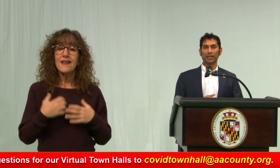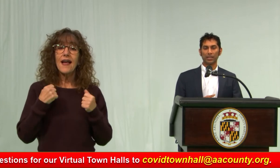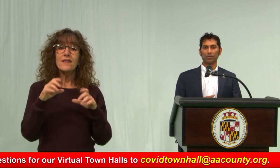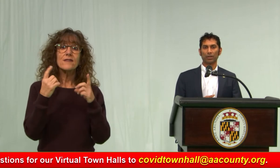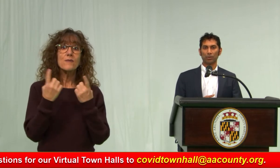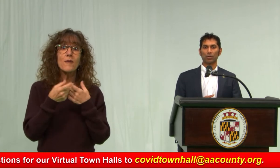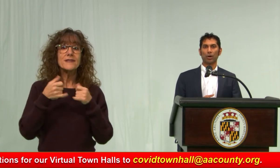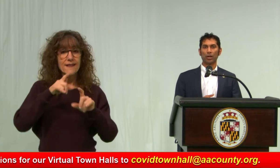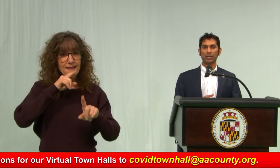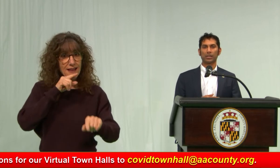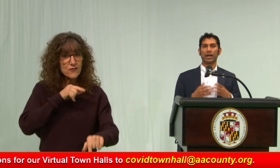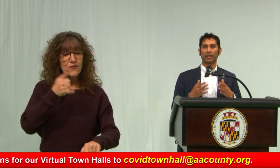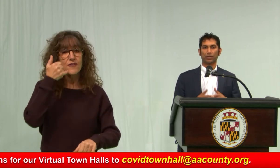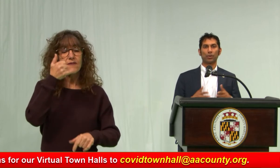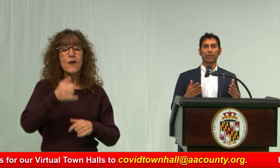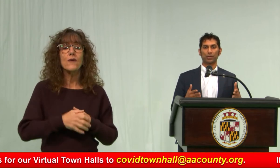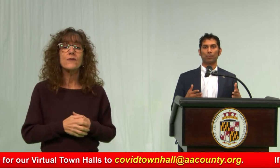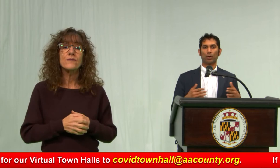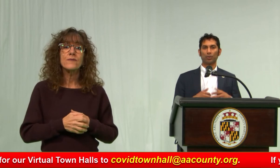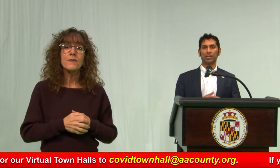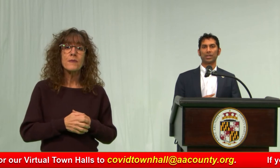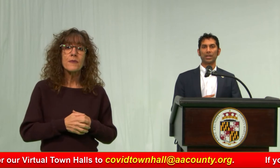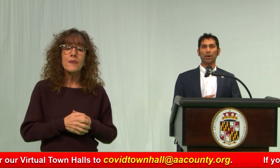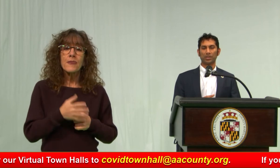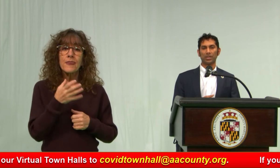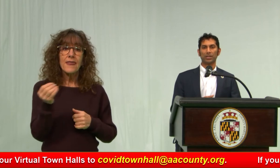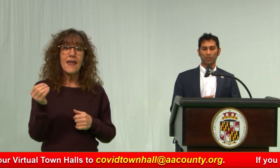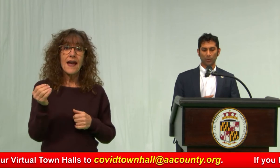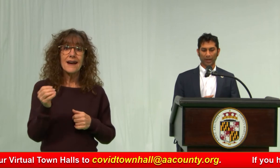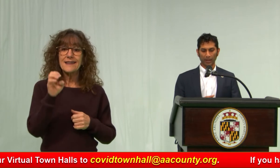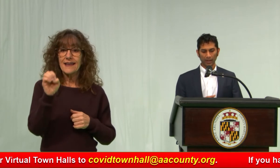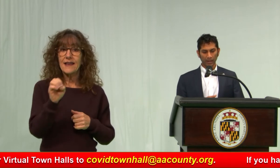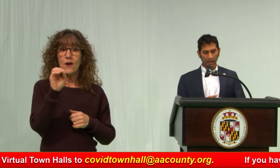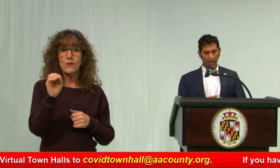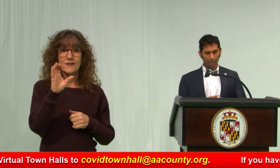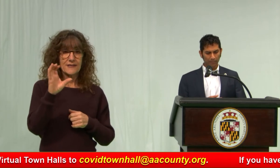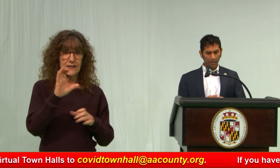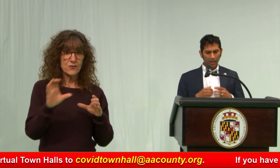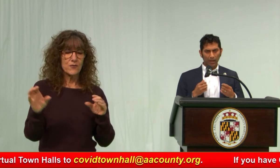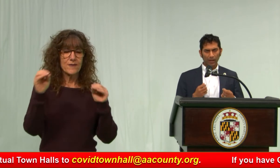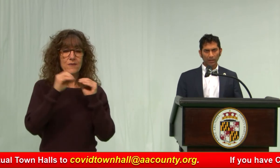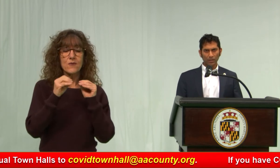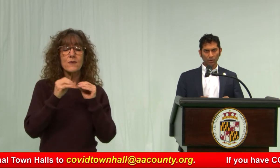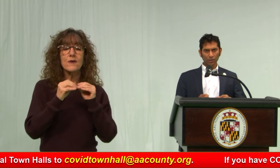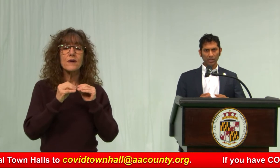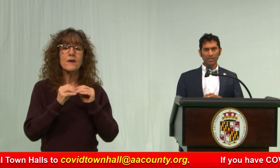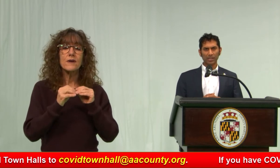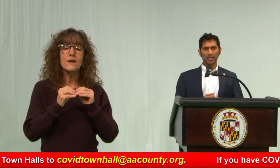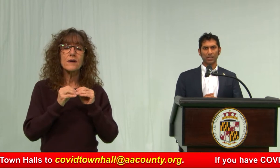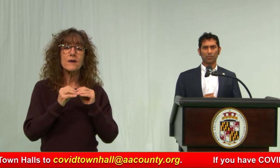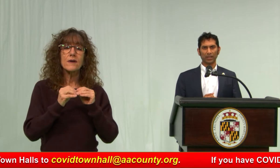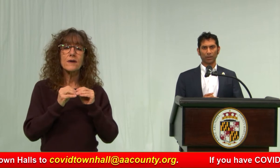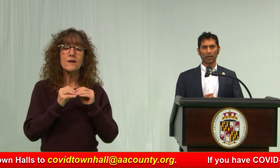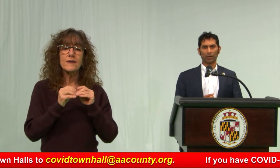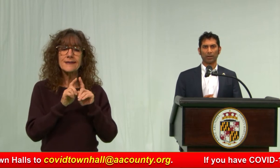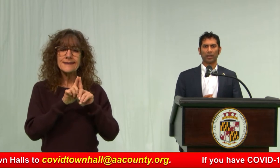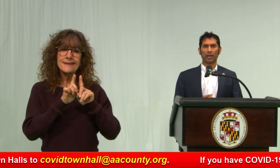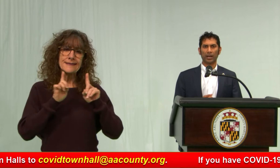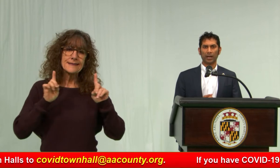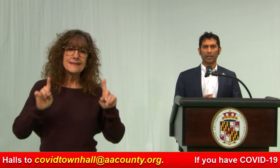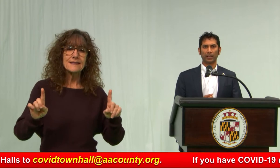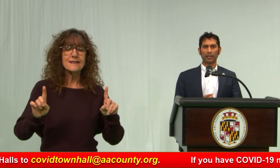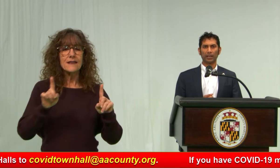department is still answering those calls and so much more, which the EOC is doing. Social distancing is really